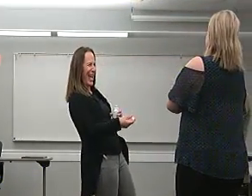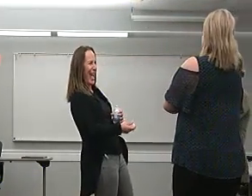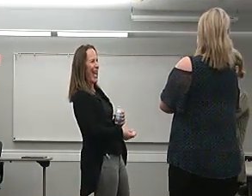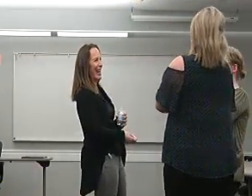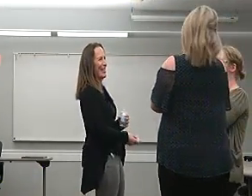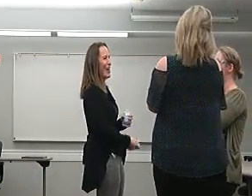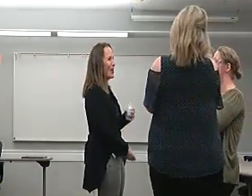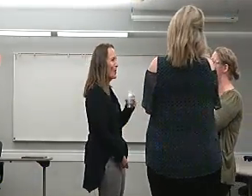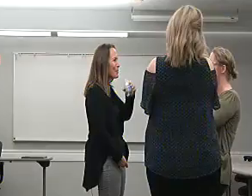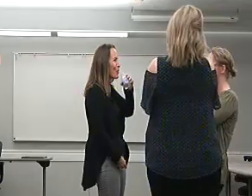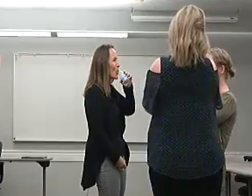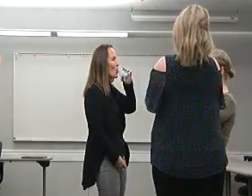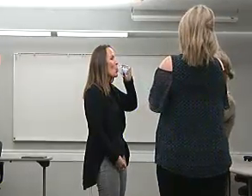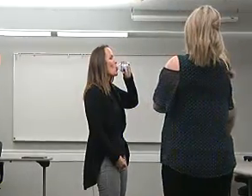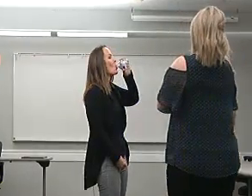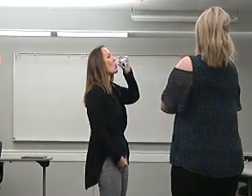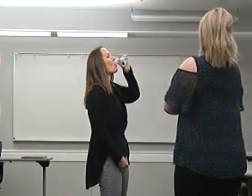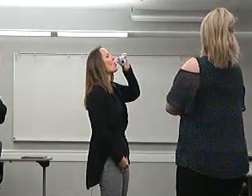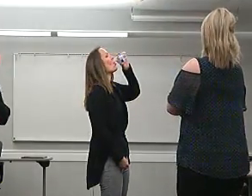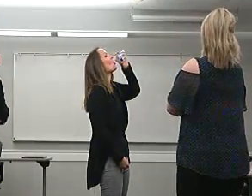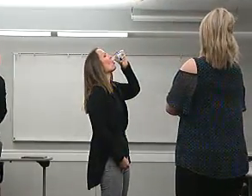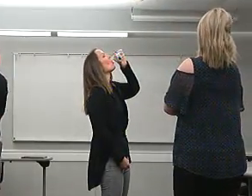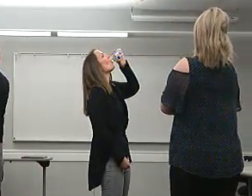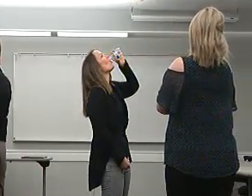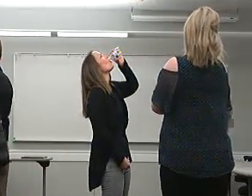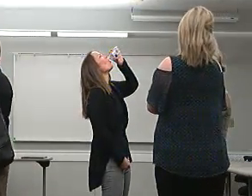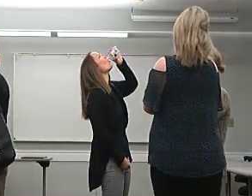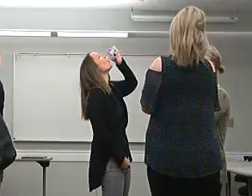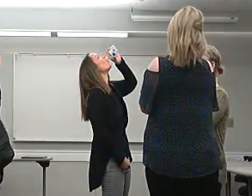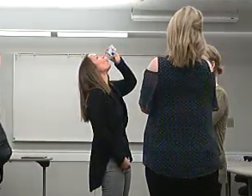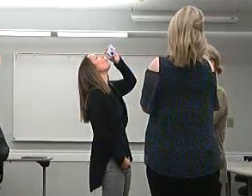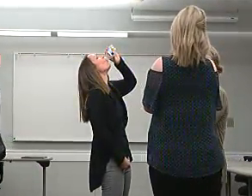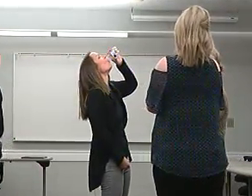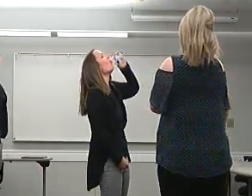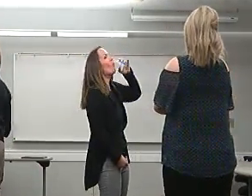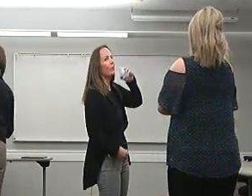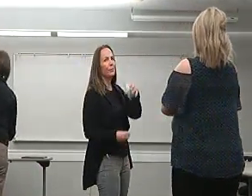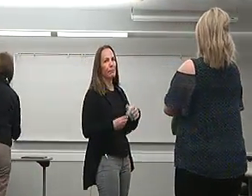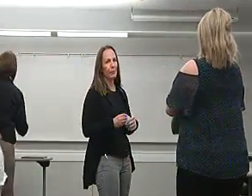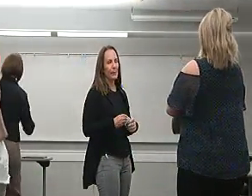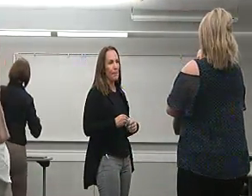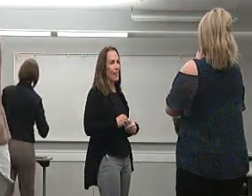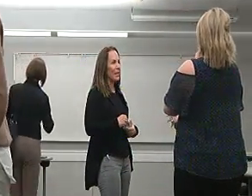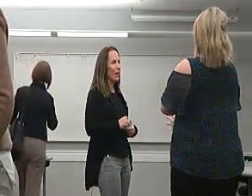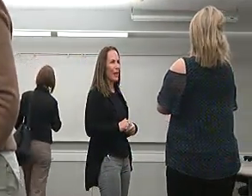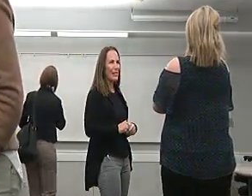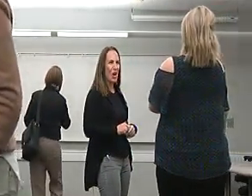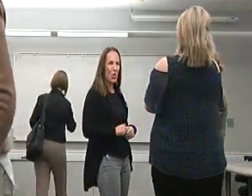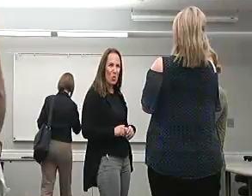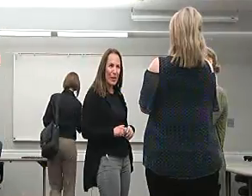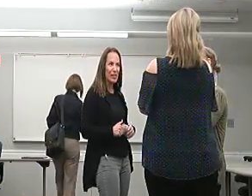You ready to go? I'm so torn, and all of a sudden I'm like, thank you so much. Oh yes,